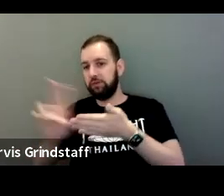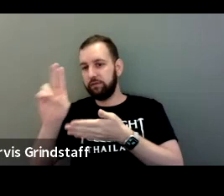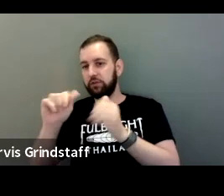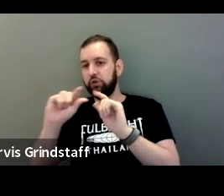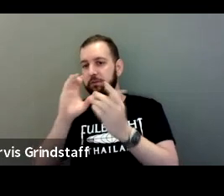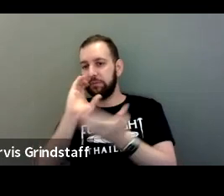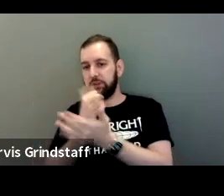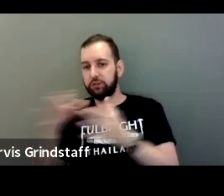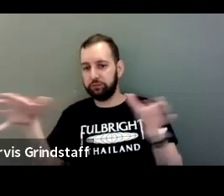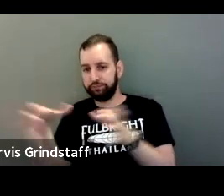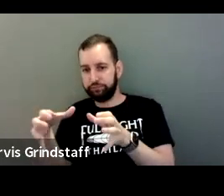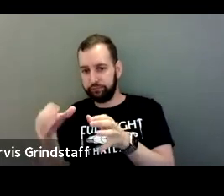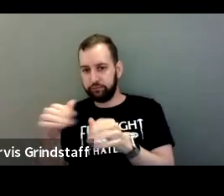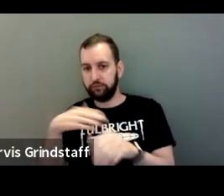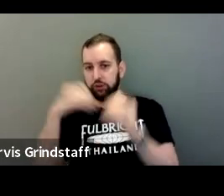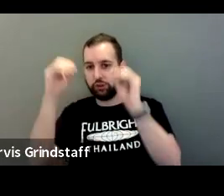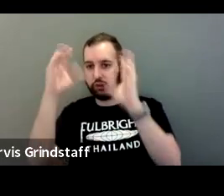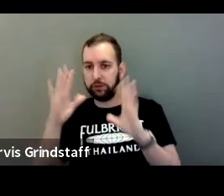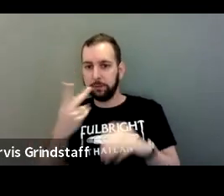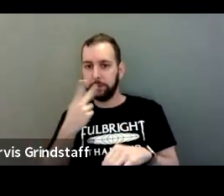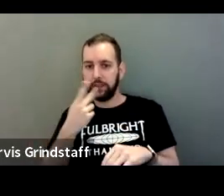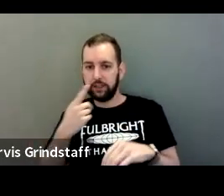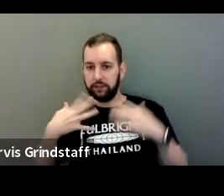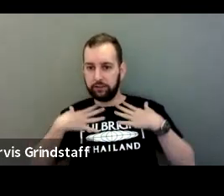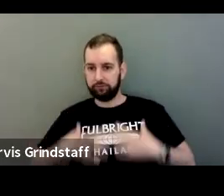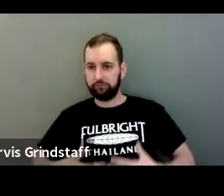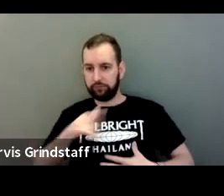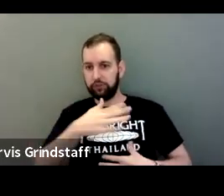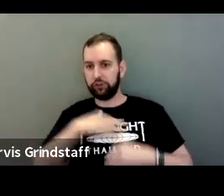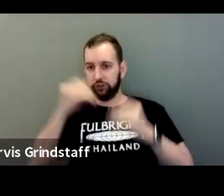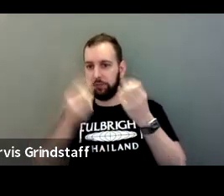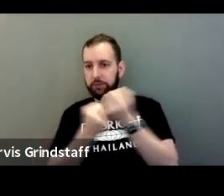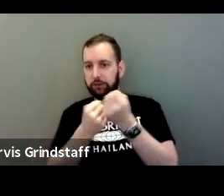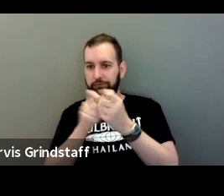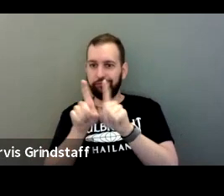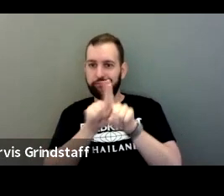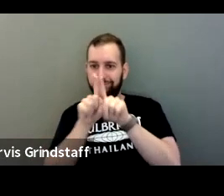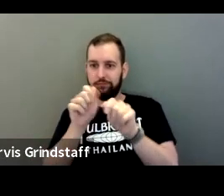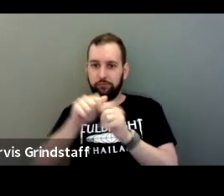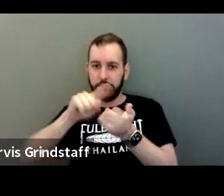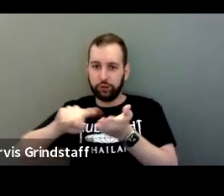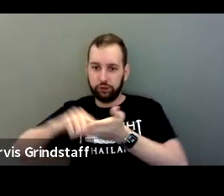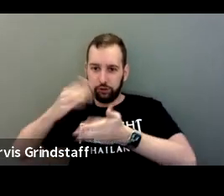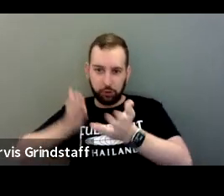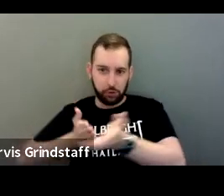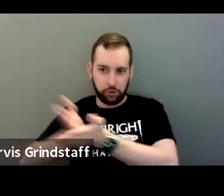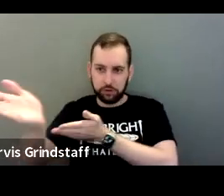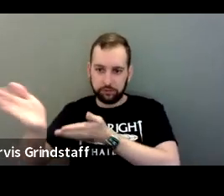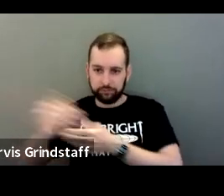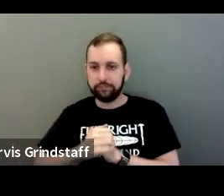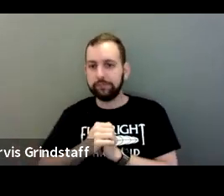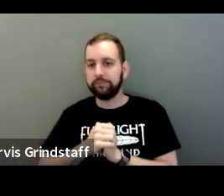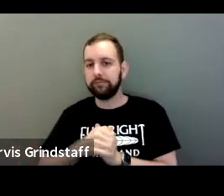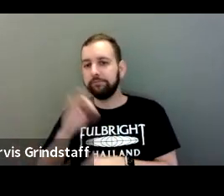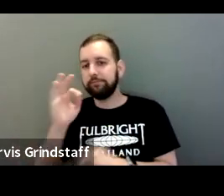Now in the bottom right, you can see all the teachers, and pink shirt was the gentleman